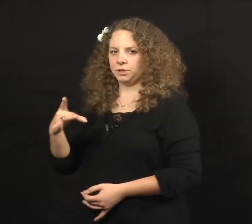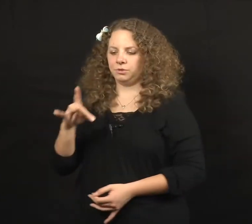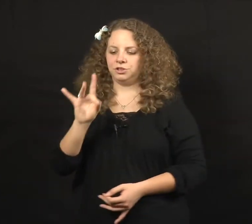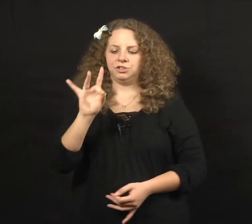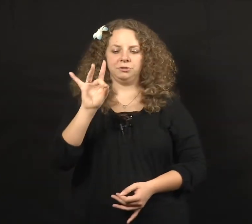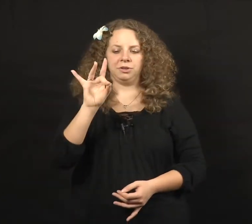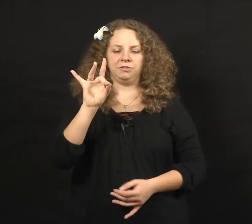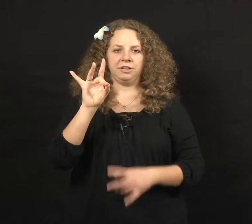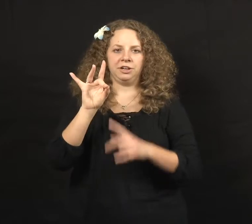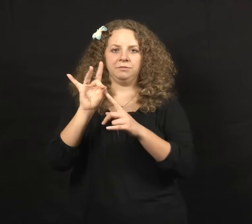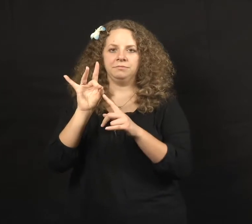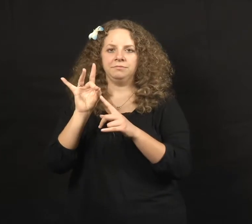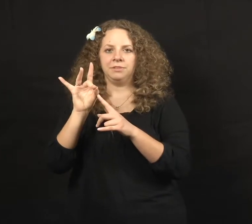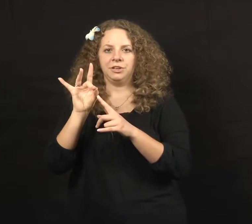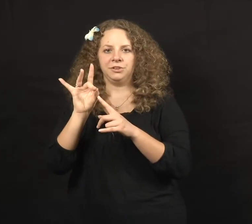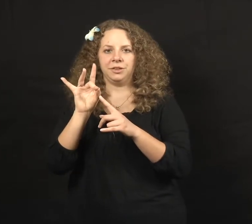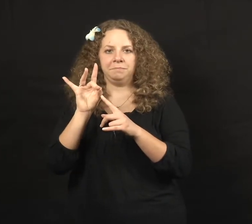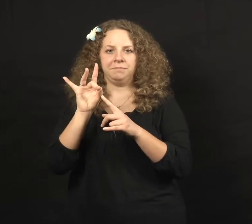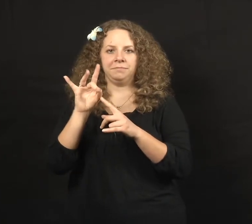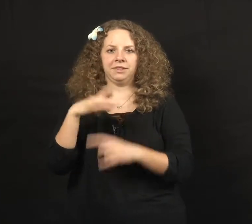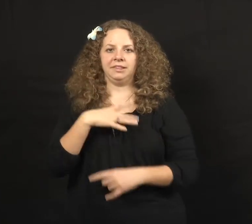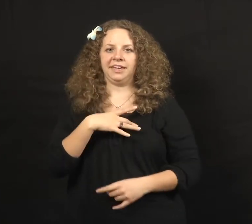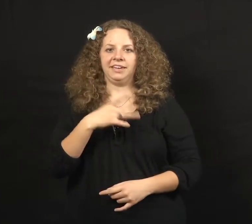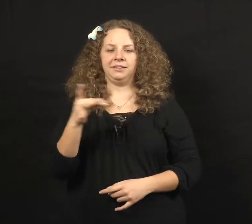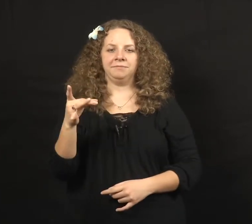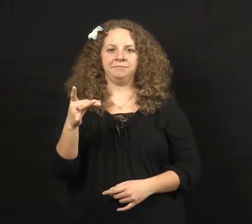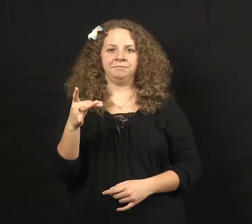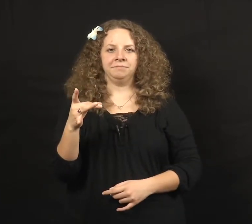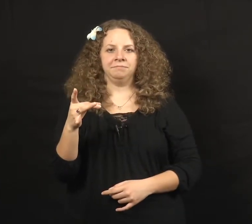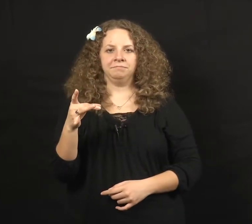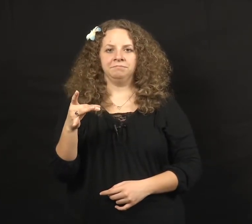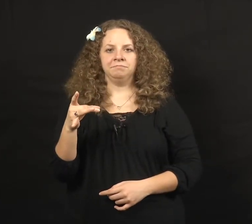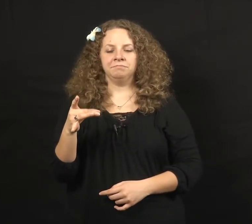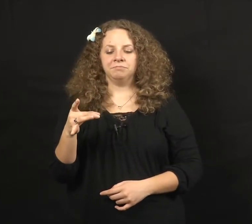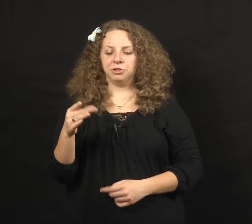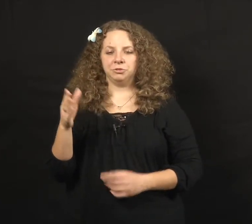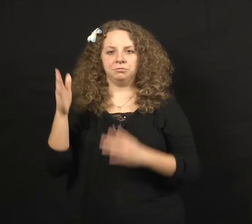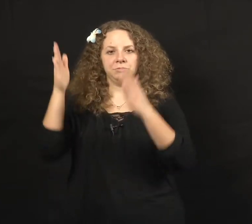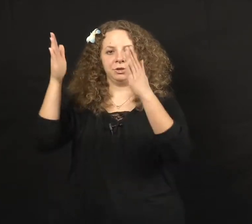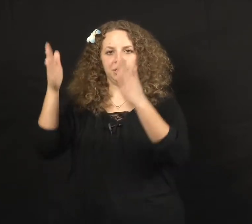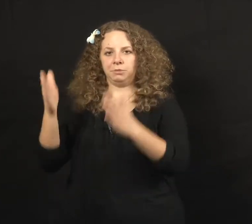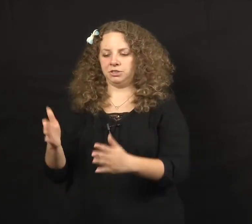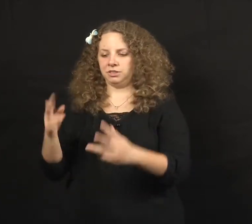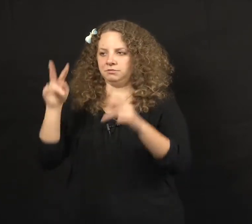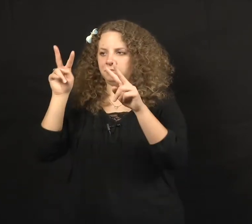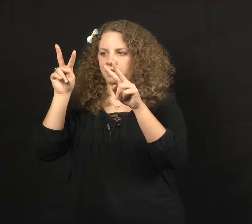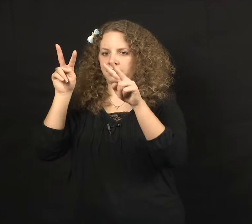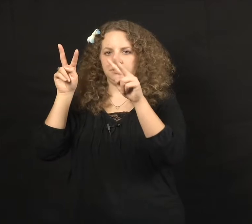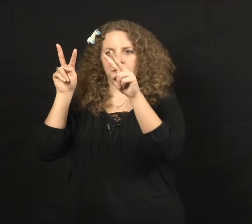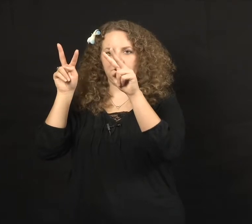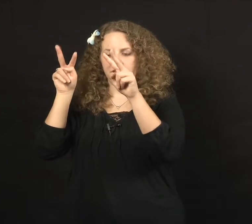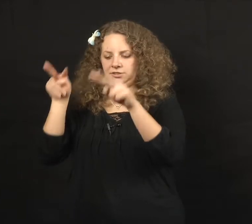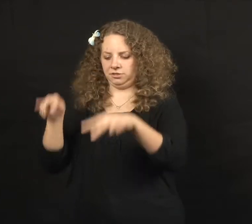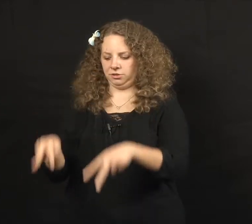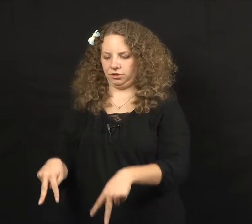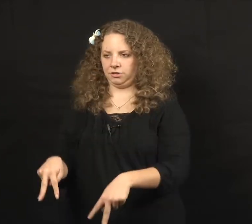With just your middle finger and your thumb. Like. To look at a person, kind of take your eyes and look